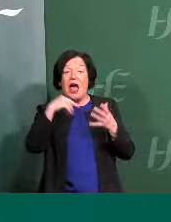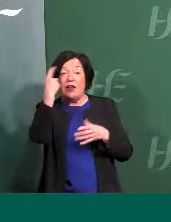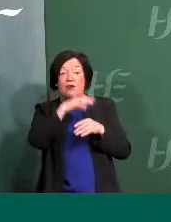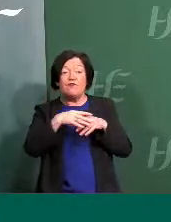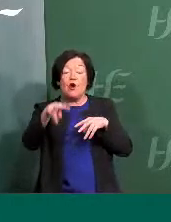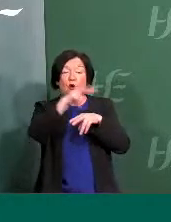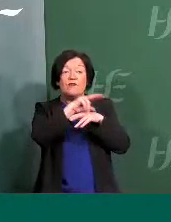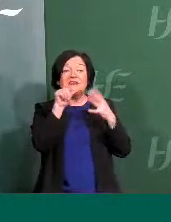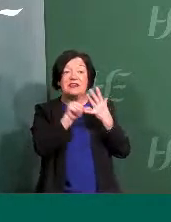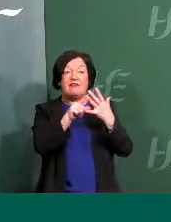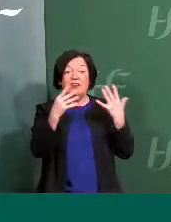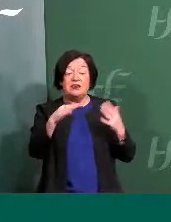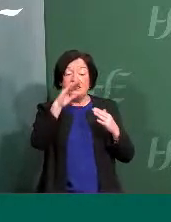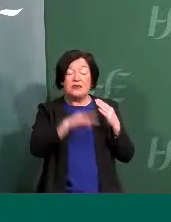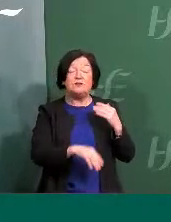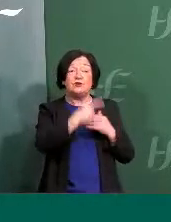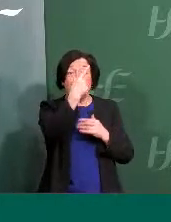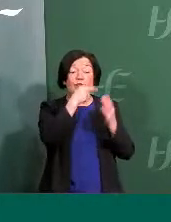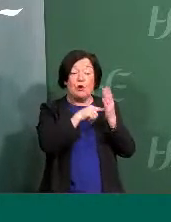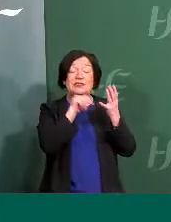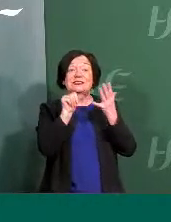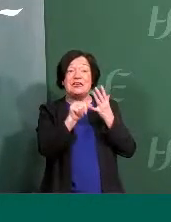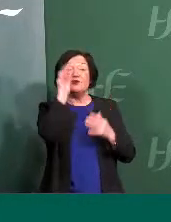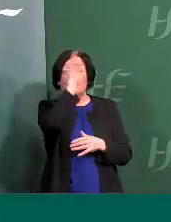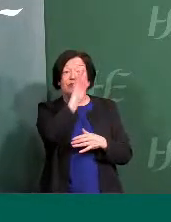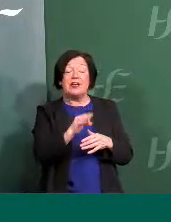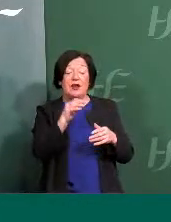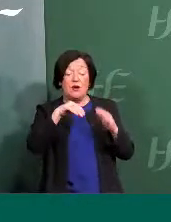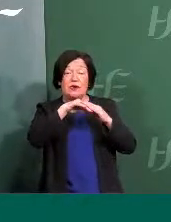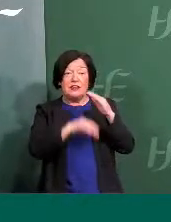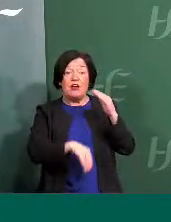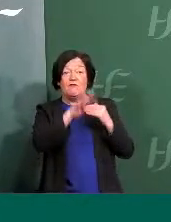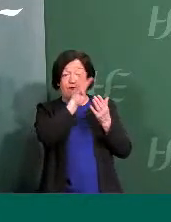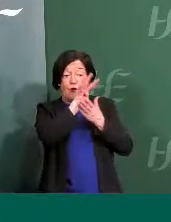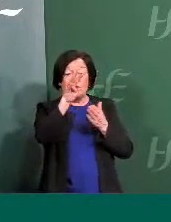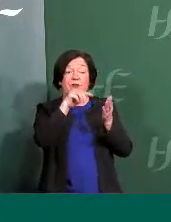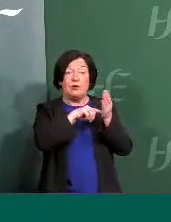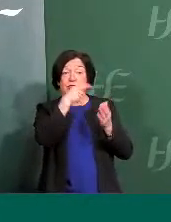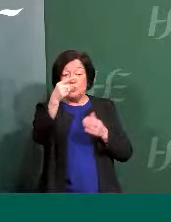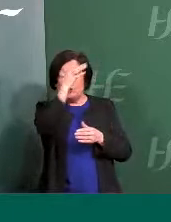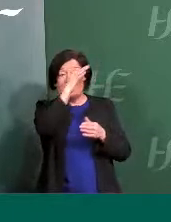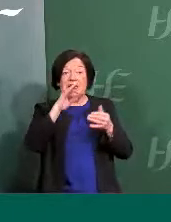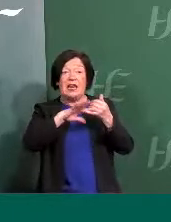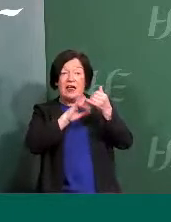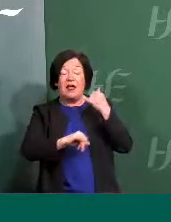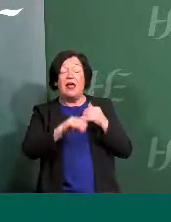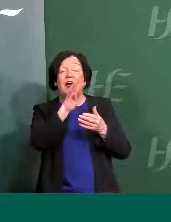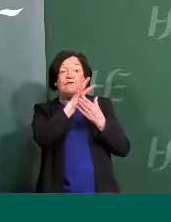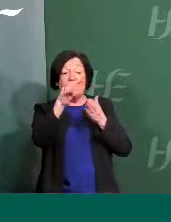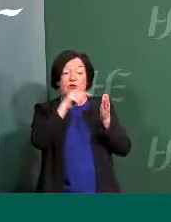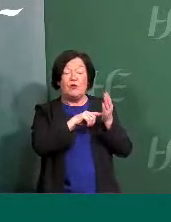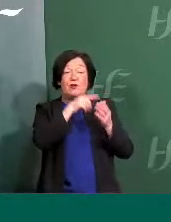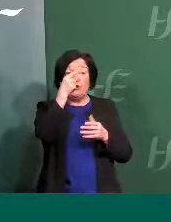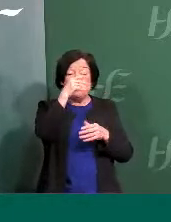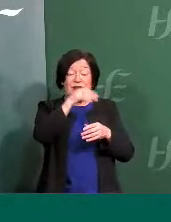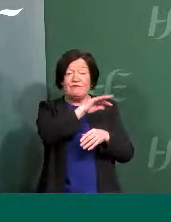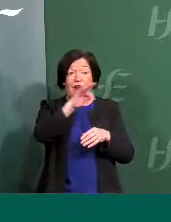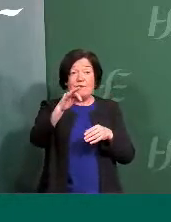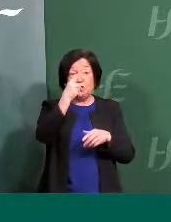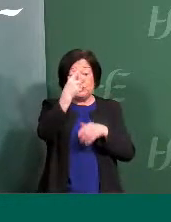for over 75s down 2.6%, which is down 14.1% on last year and down 4.5% on 2 years